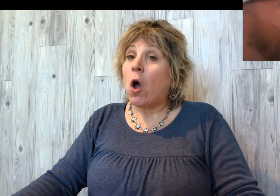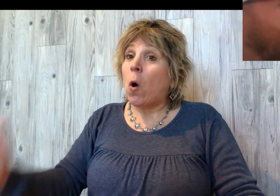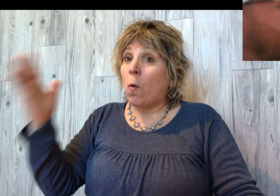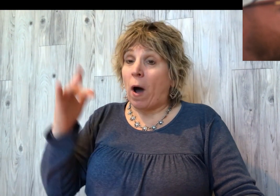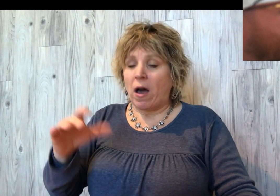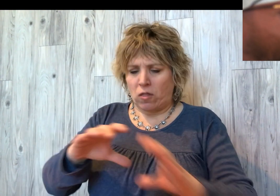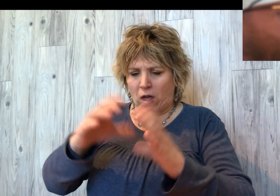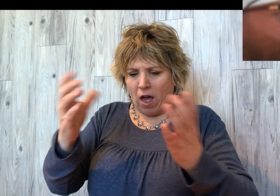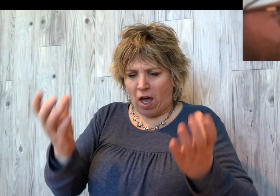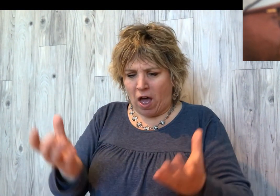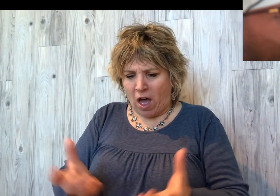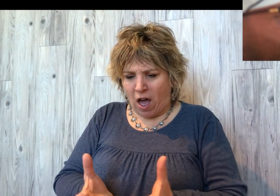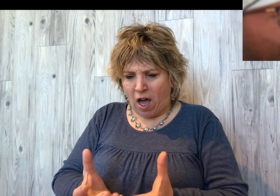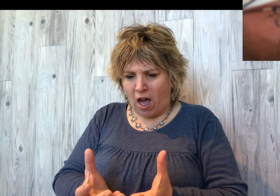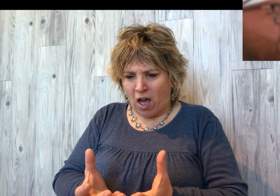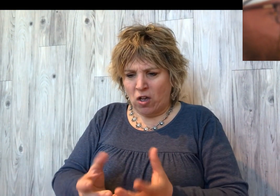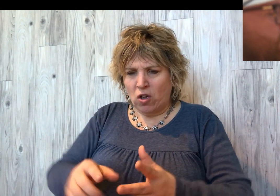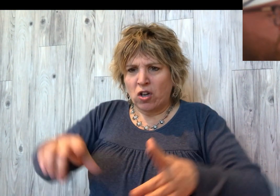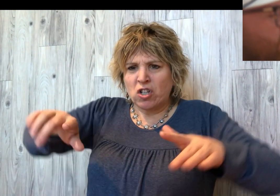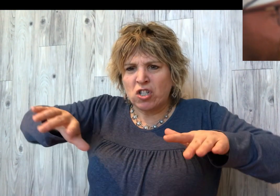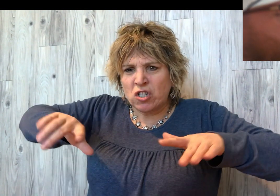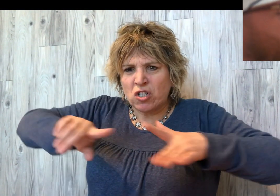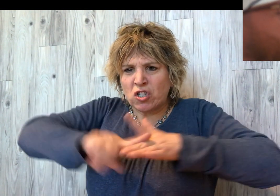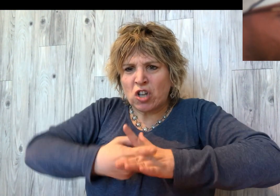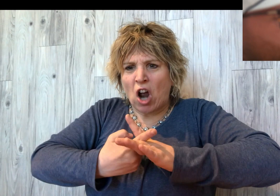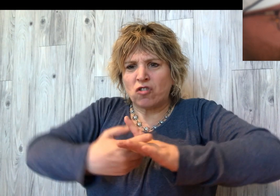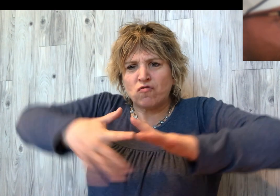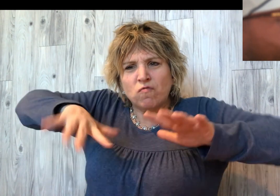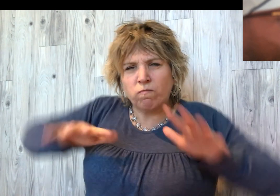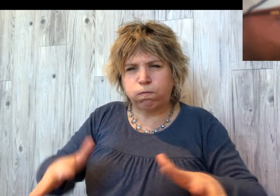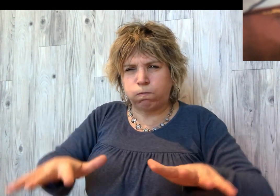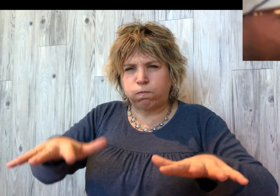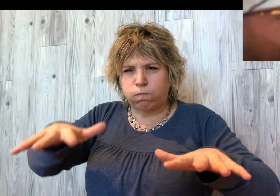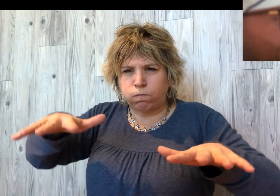For the earth began.